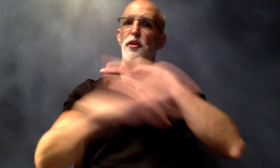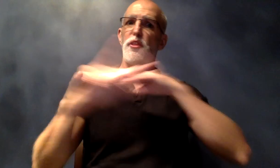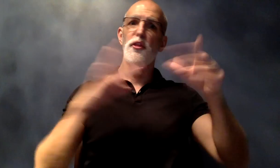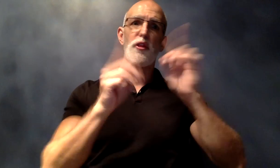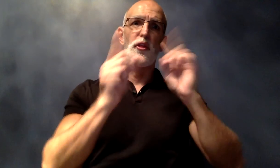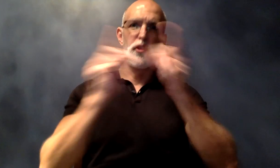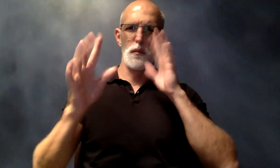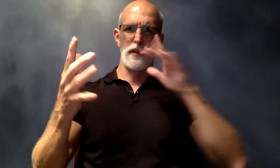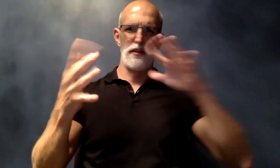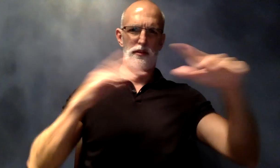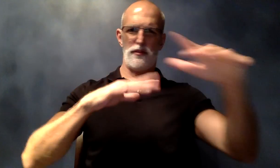so um.